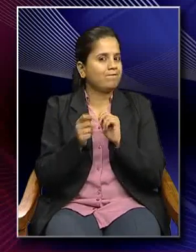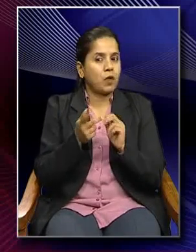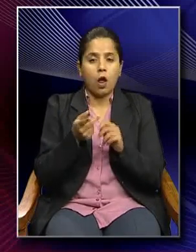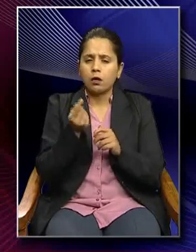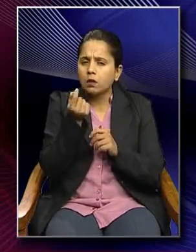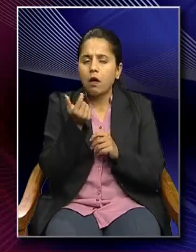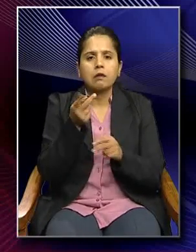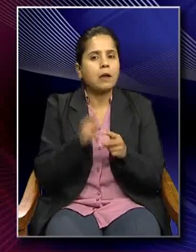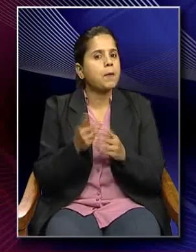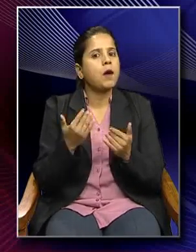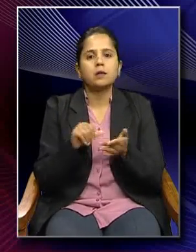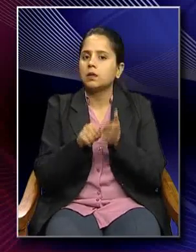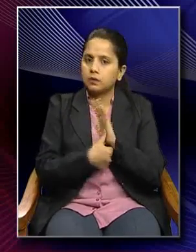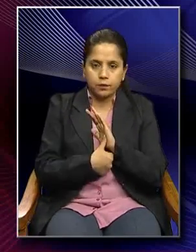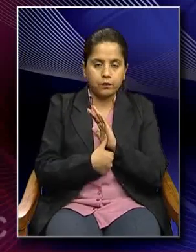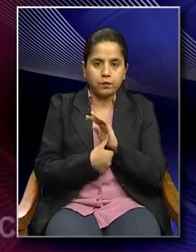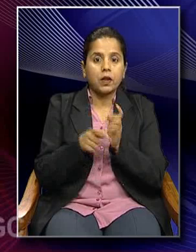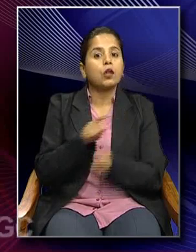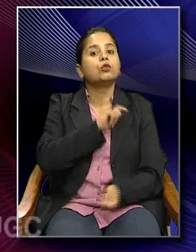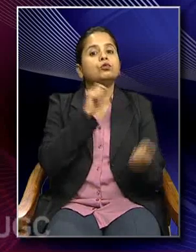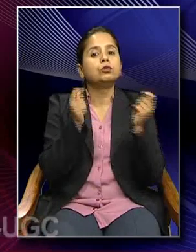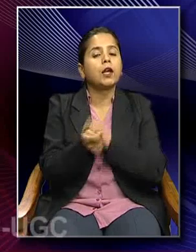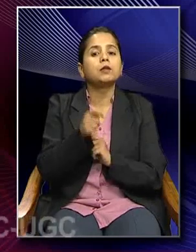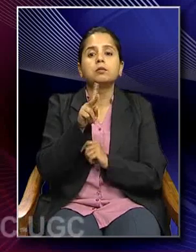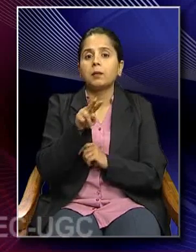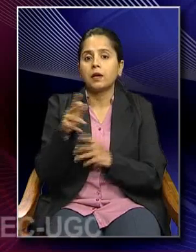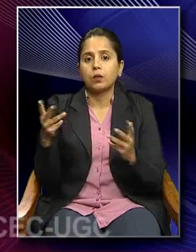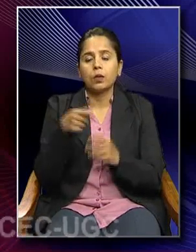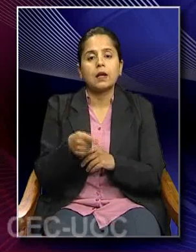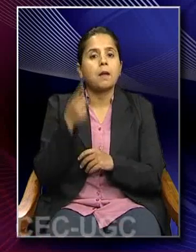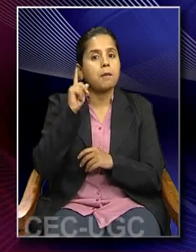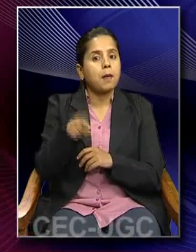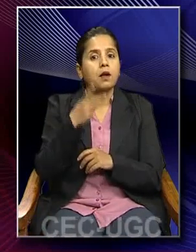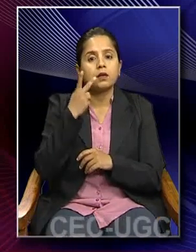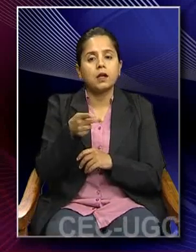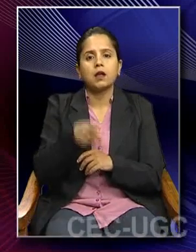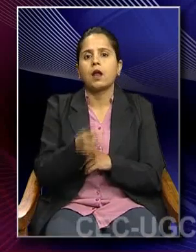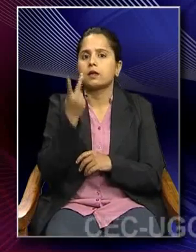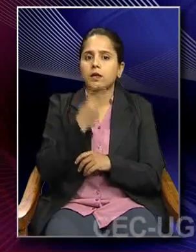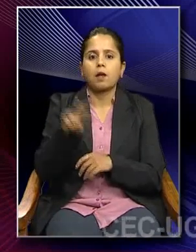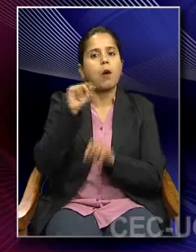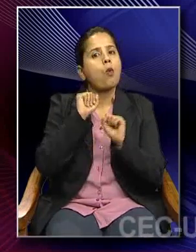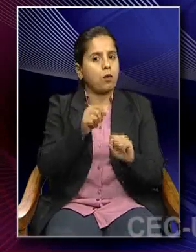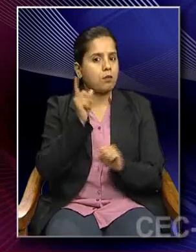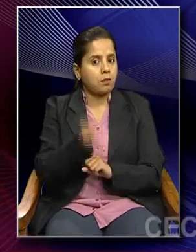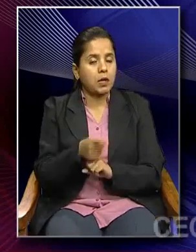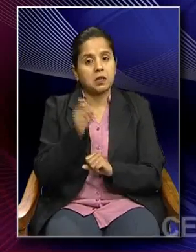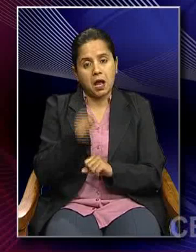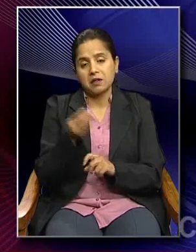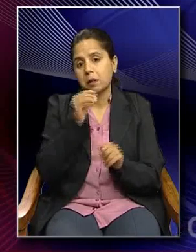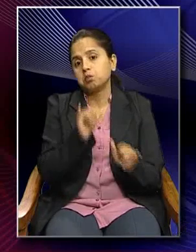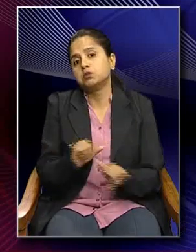moment. So change is said to be twofold. It could be